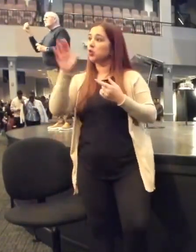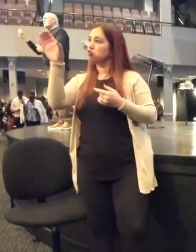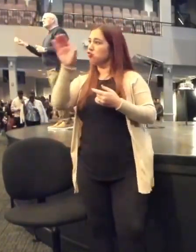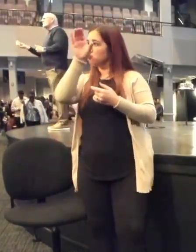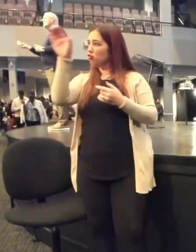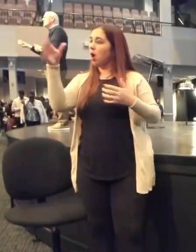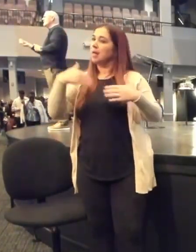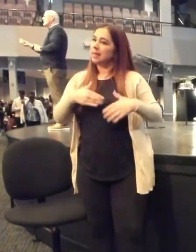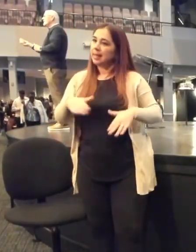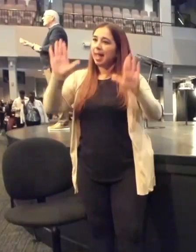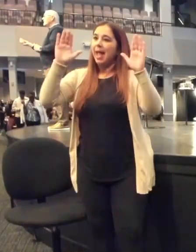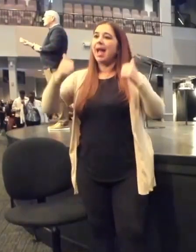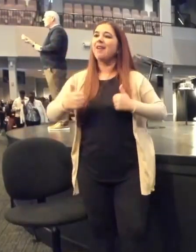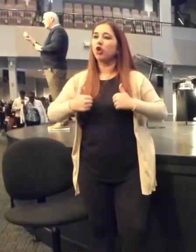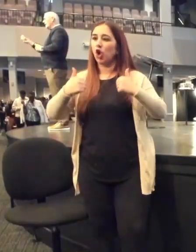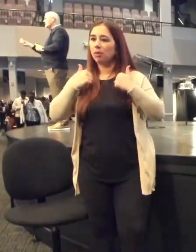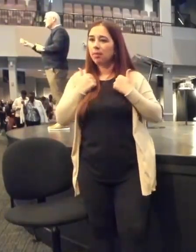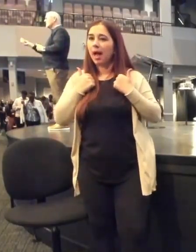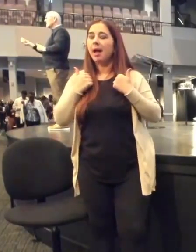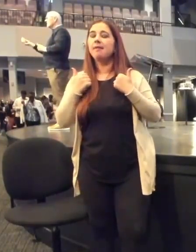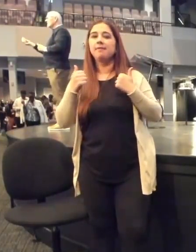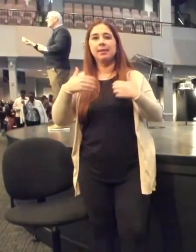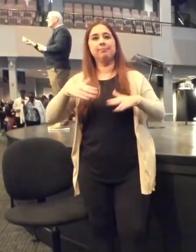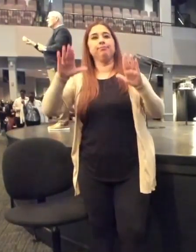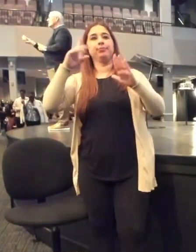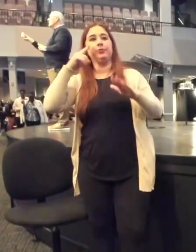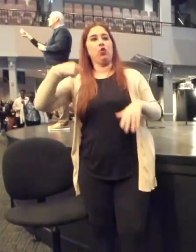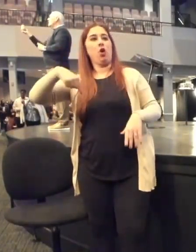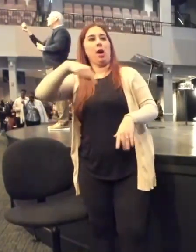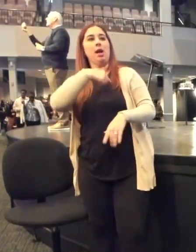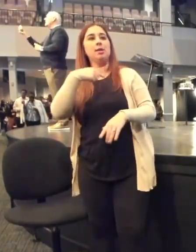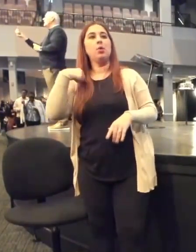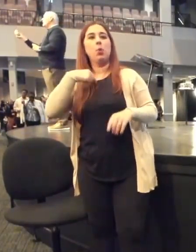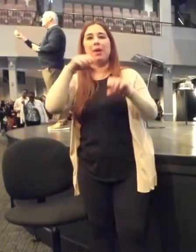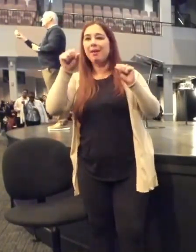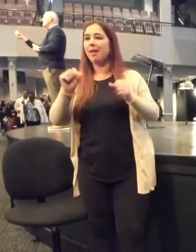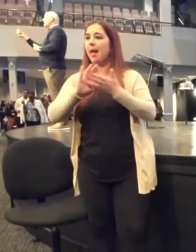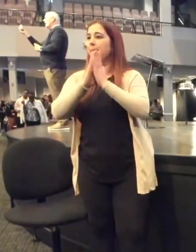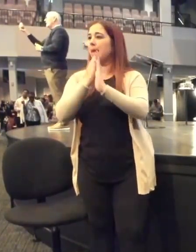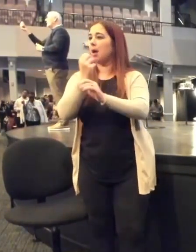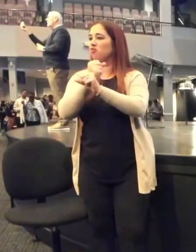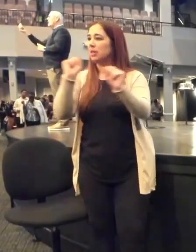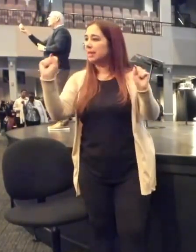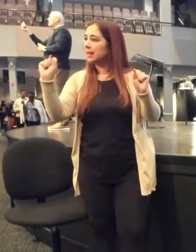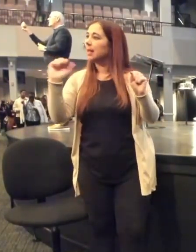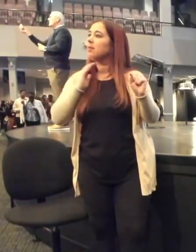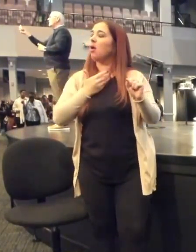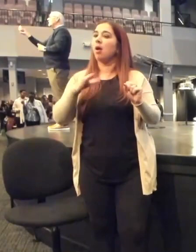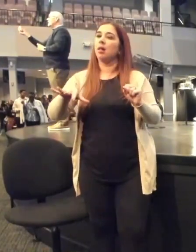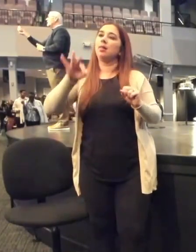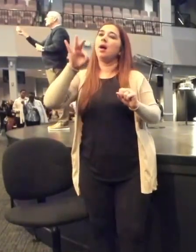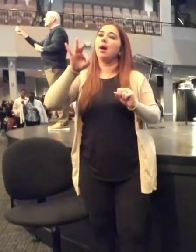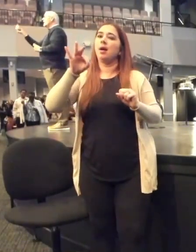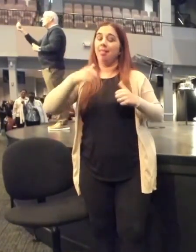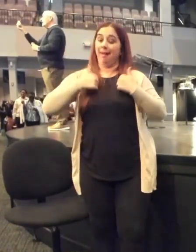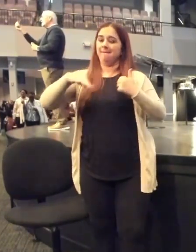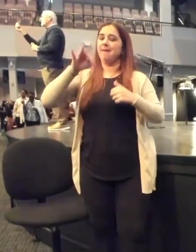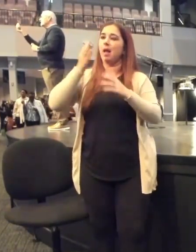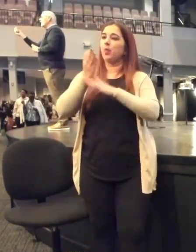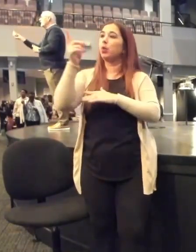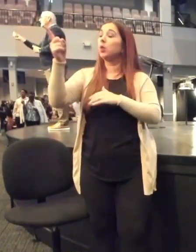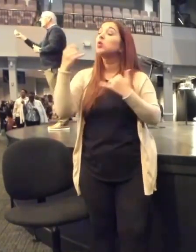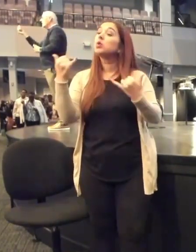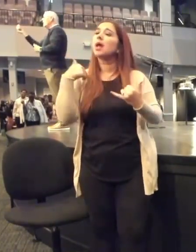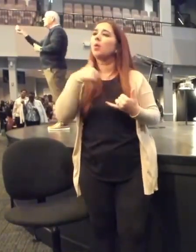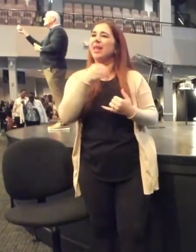life sacrificially for us so that we could be redeemed and our life be found in you. So today we eat of